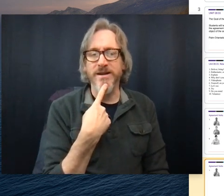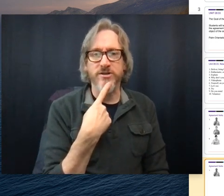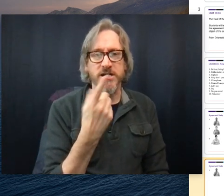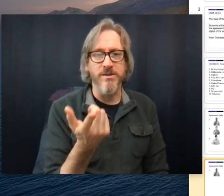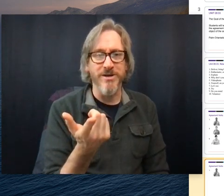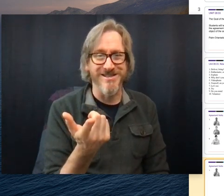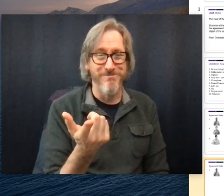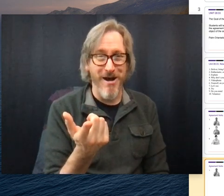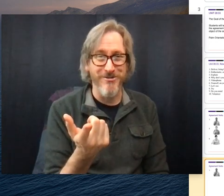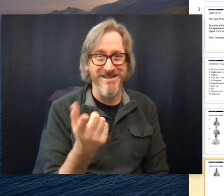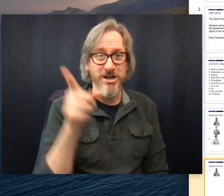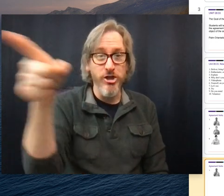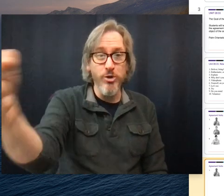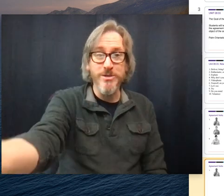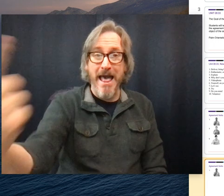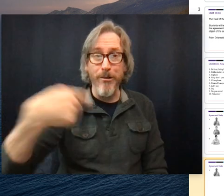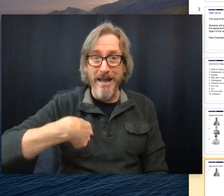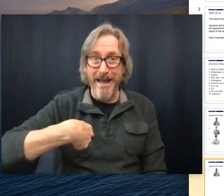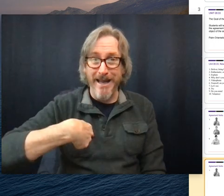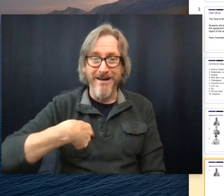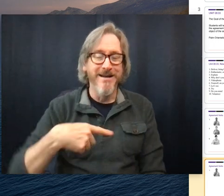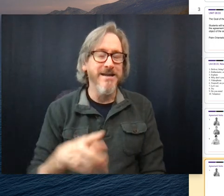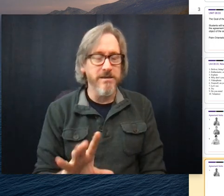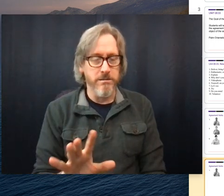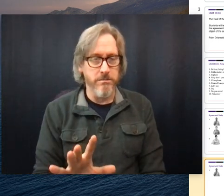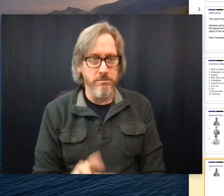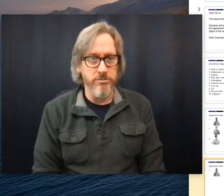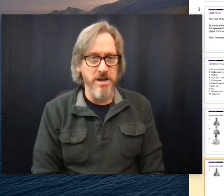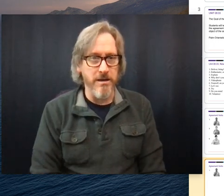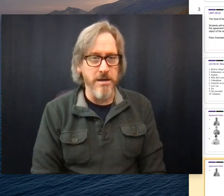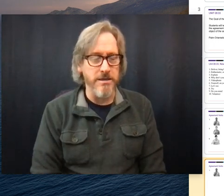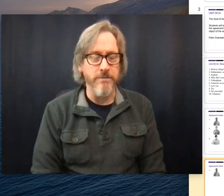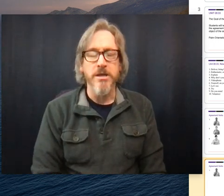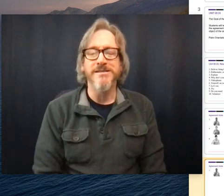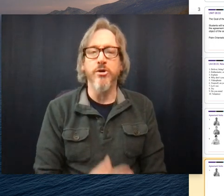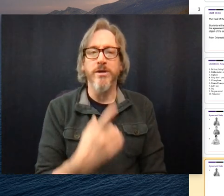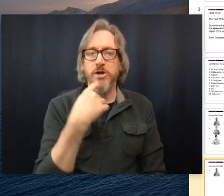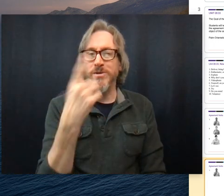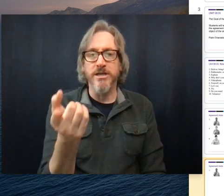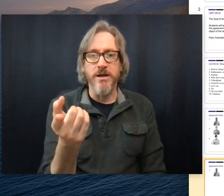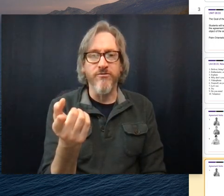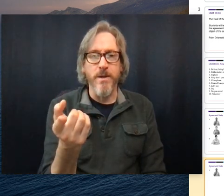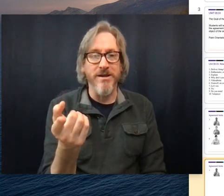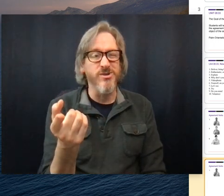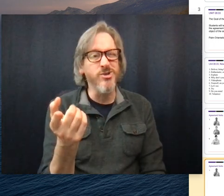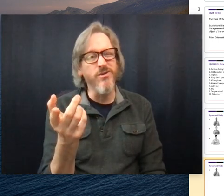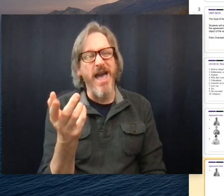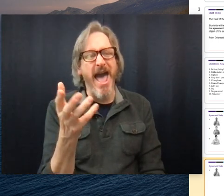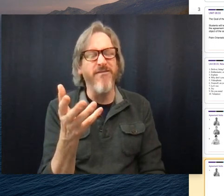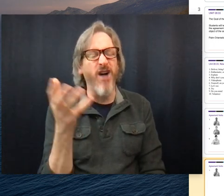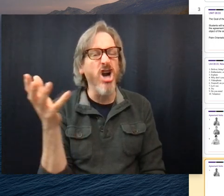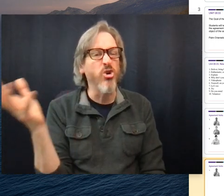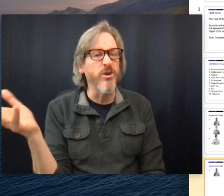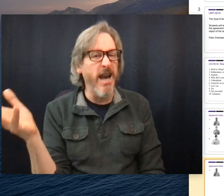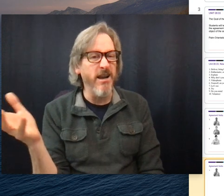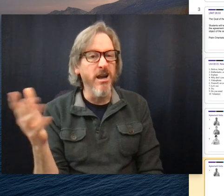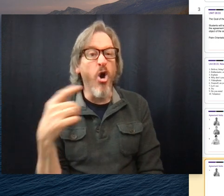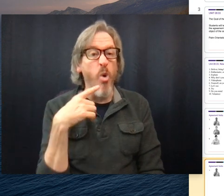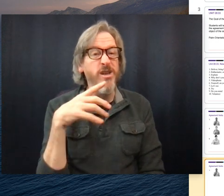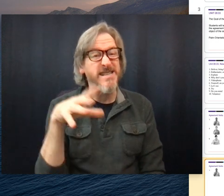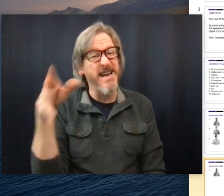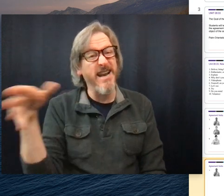we would never touch someone else's mouth to say, you tell me. Not done. So it's always going to come from my mouth. So it's sort of half